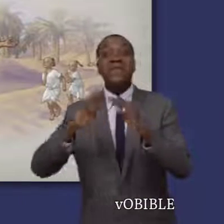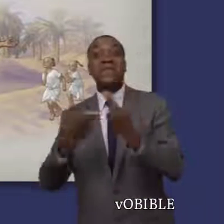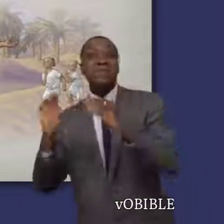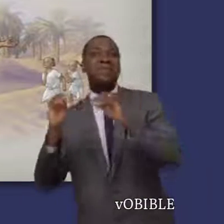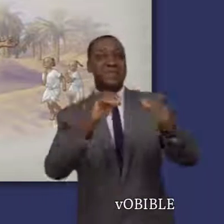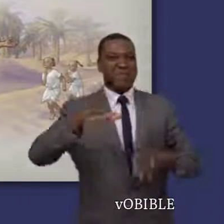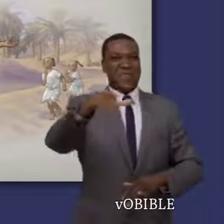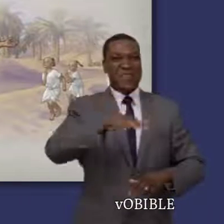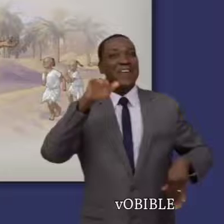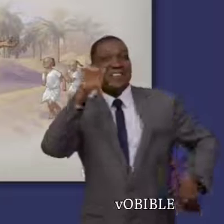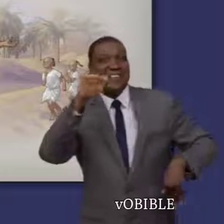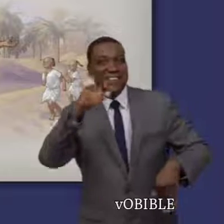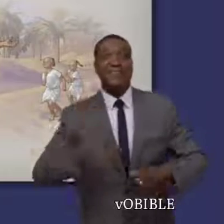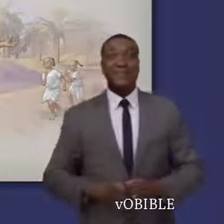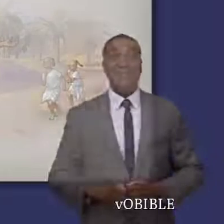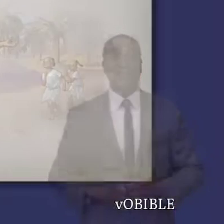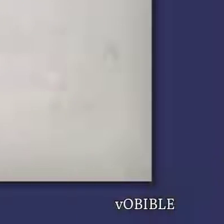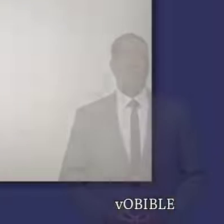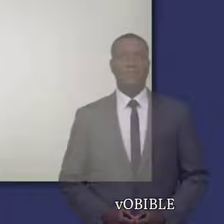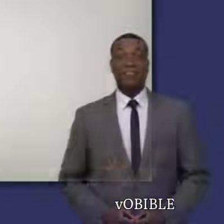settle in Egypt as alien residents.